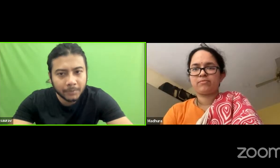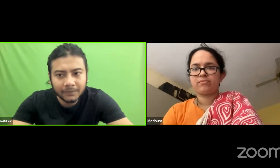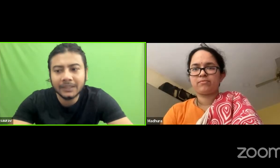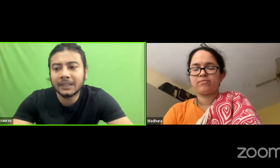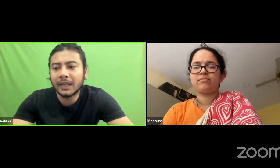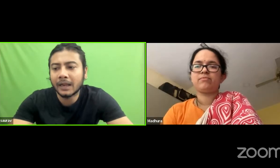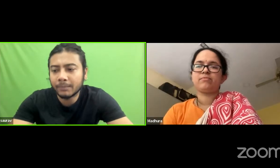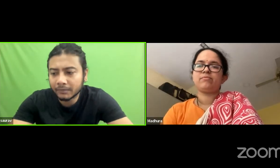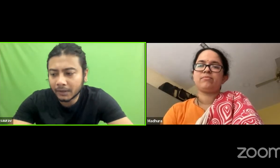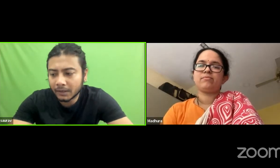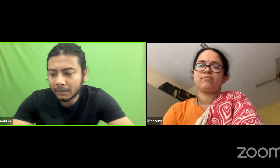Bhagavad Gita and